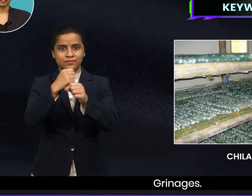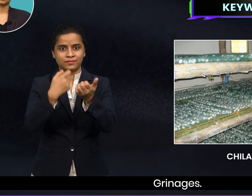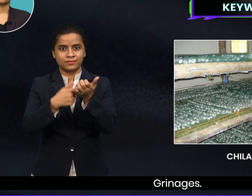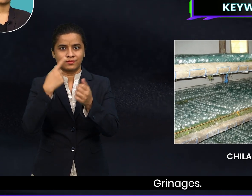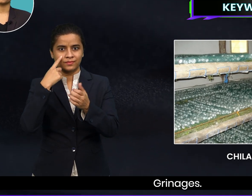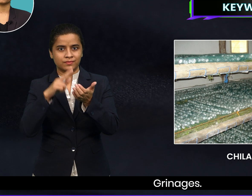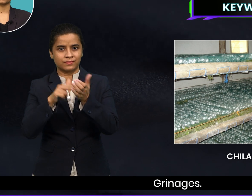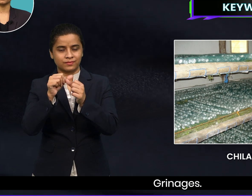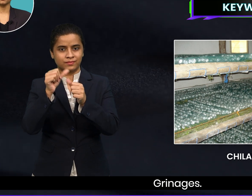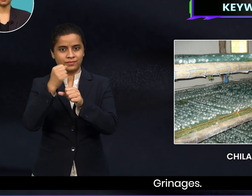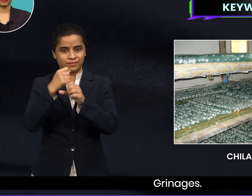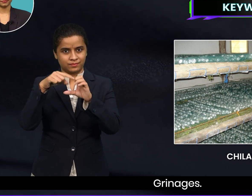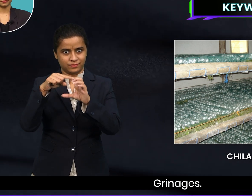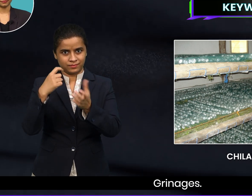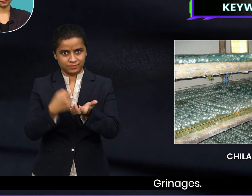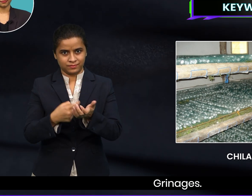greenages,